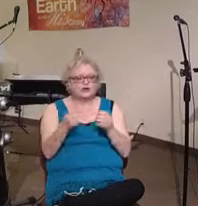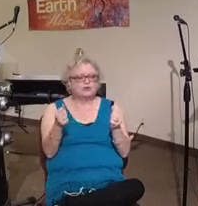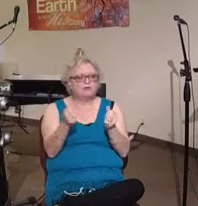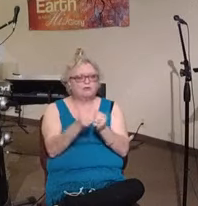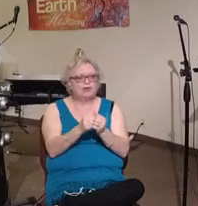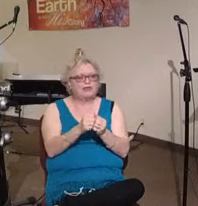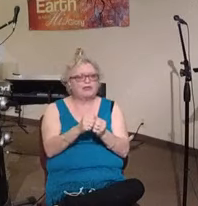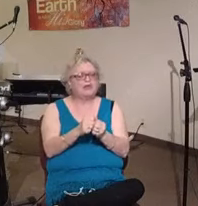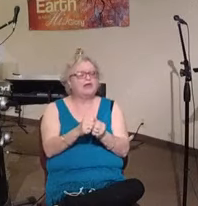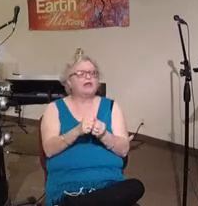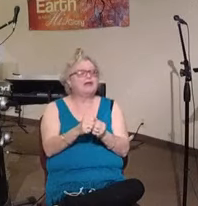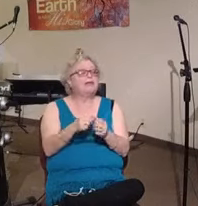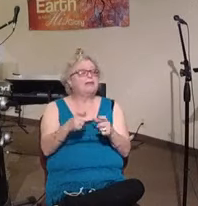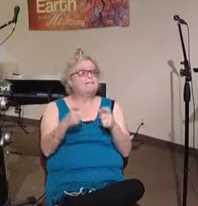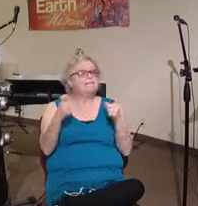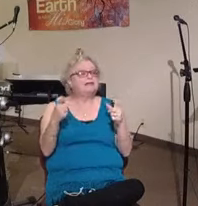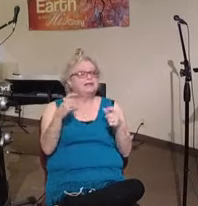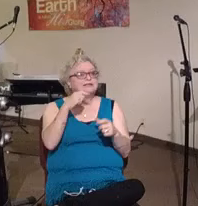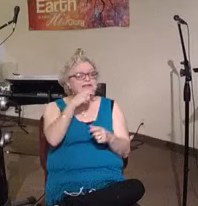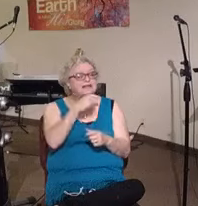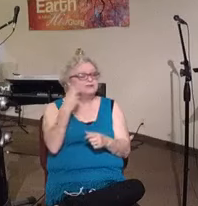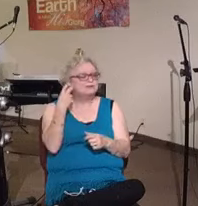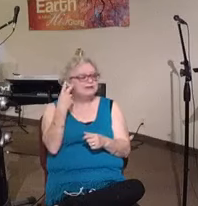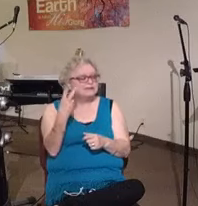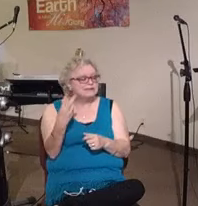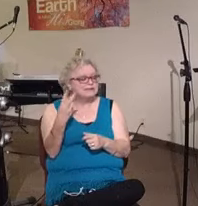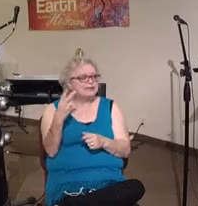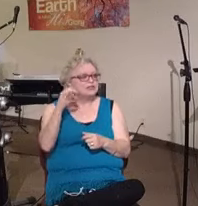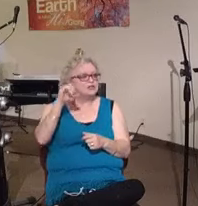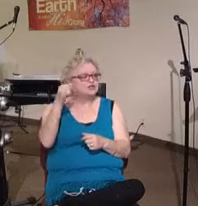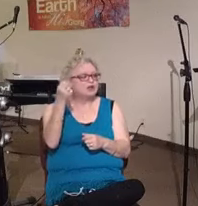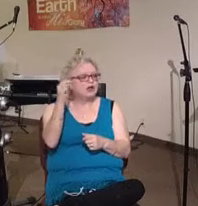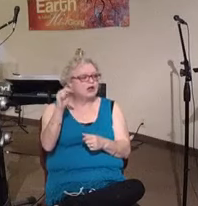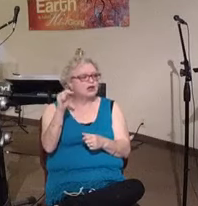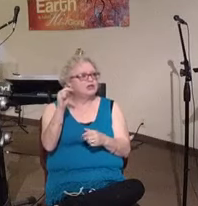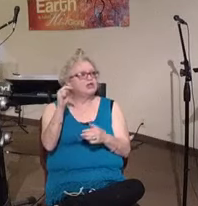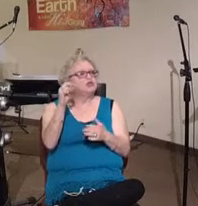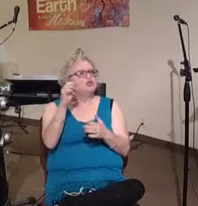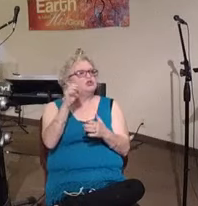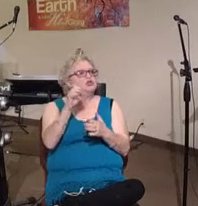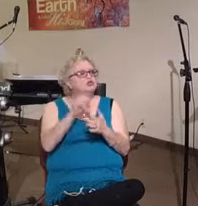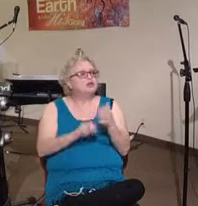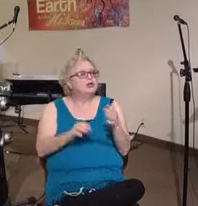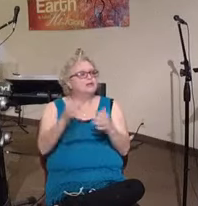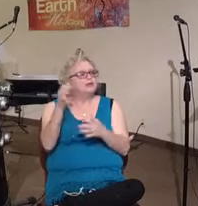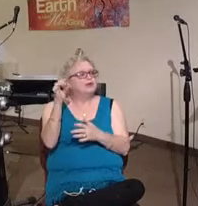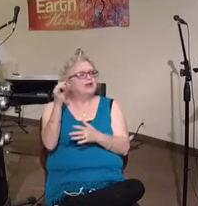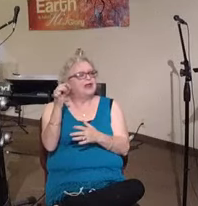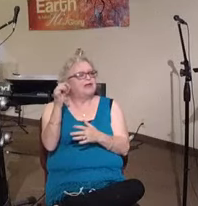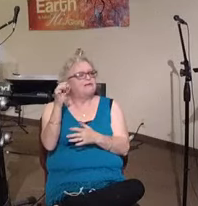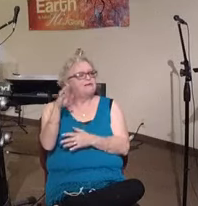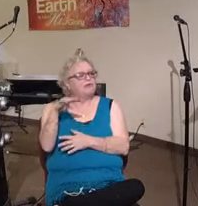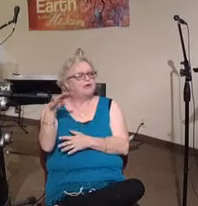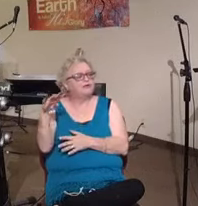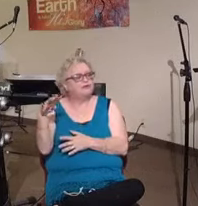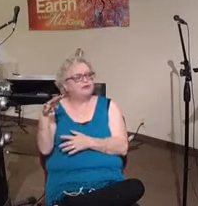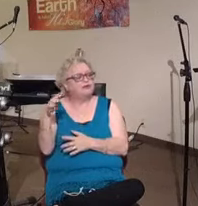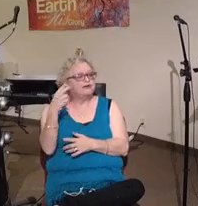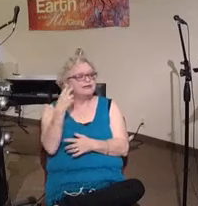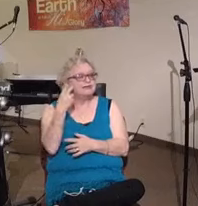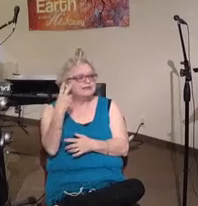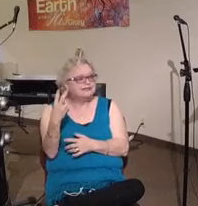Genesis, and they're the biggest lies. And we see in John chapter 8, verse 44, what Jesus says about